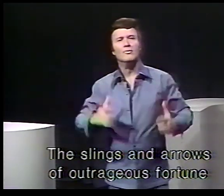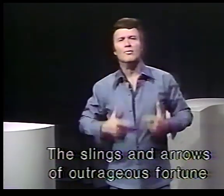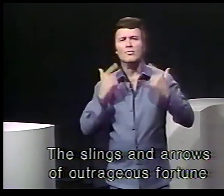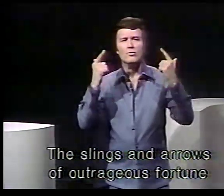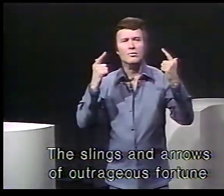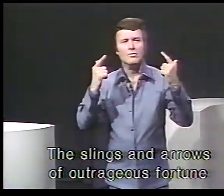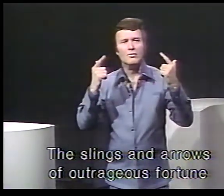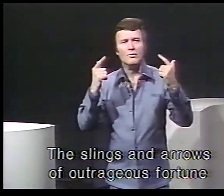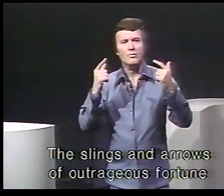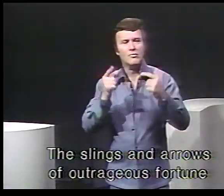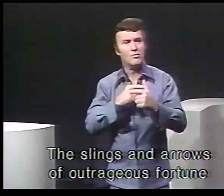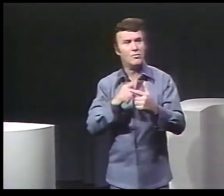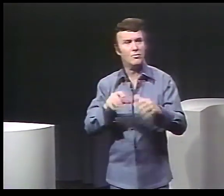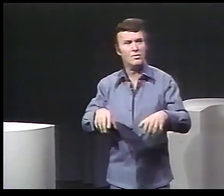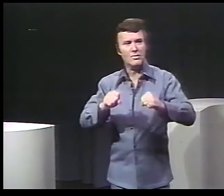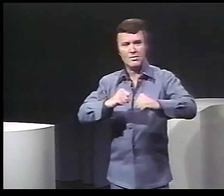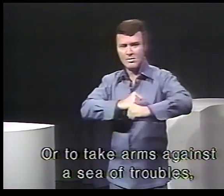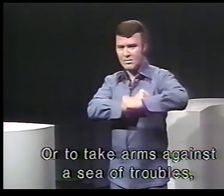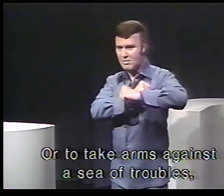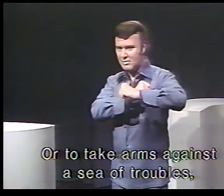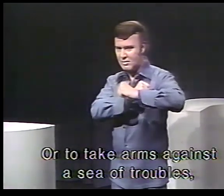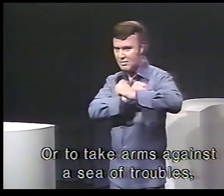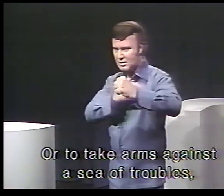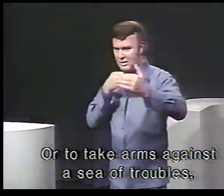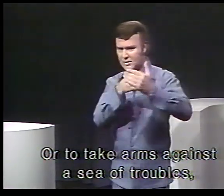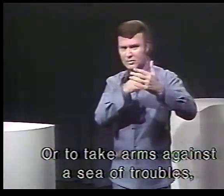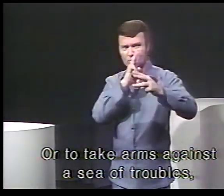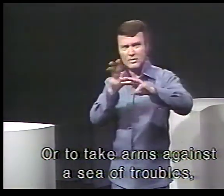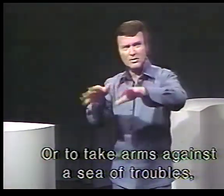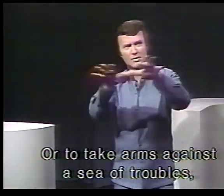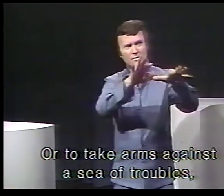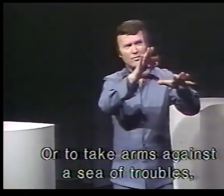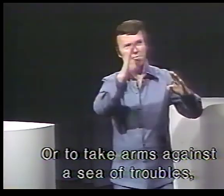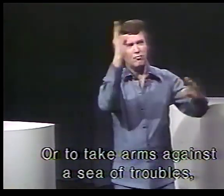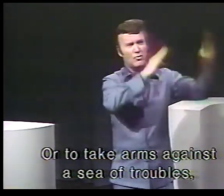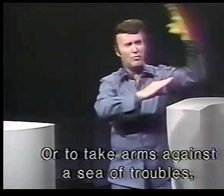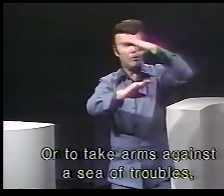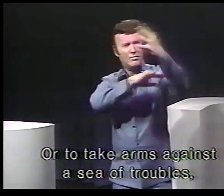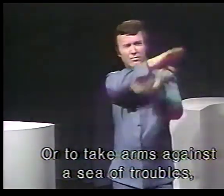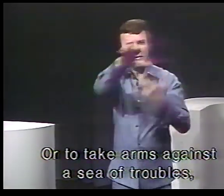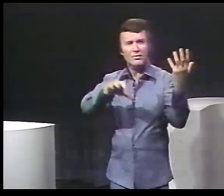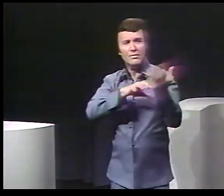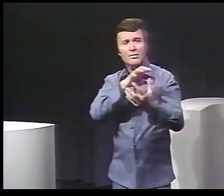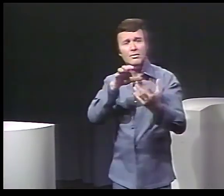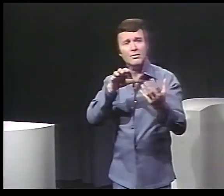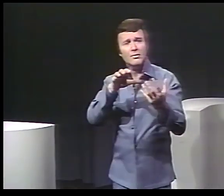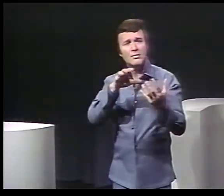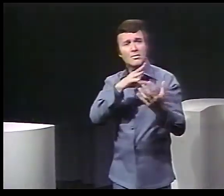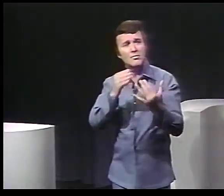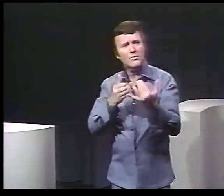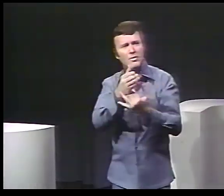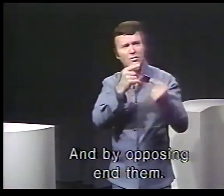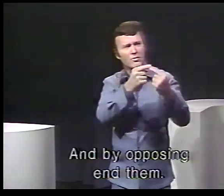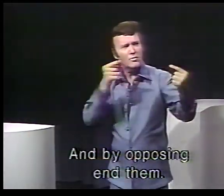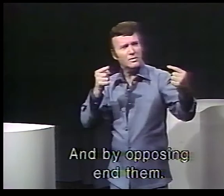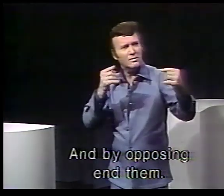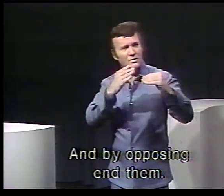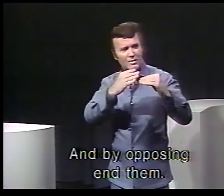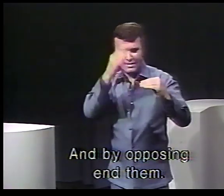of outrageous fortune, or to take arms against a sea of troubles, and by opposing